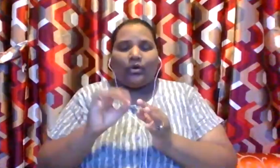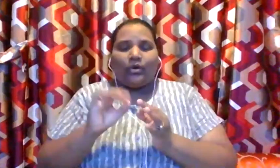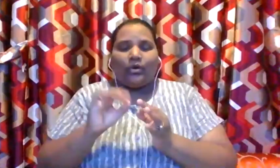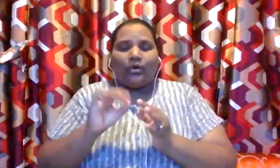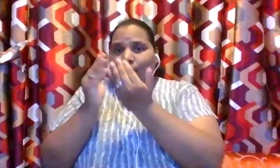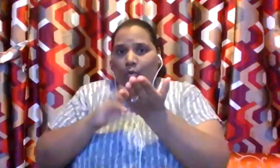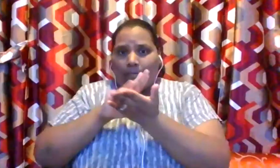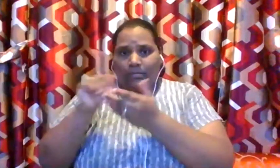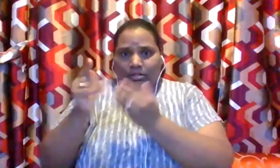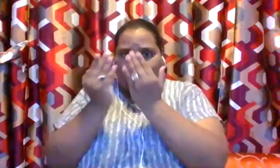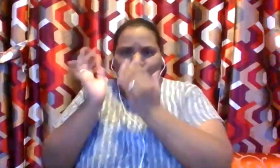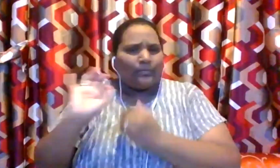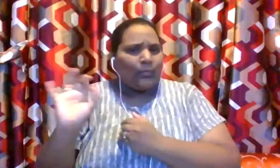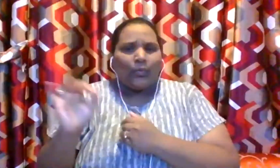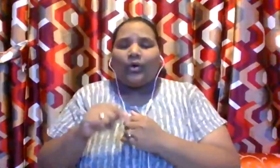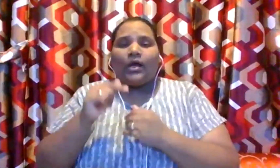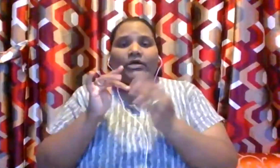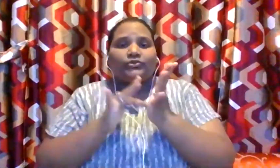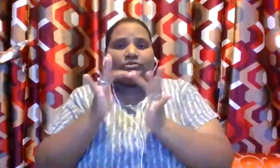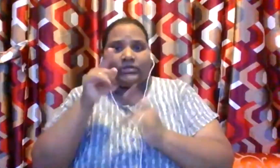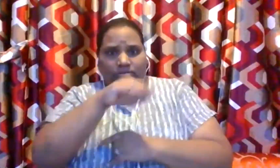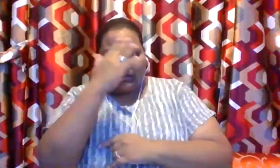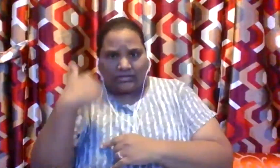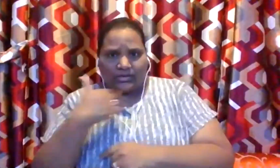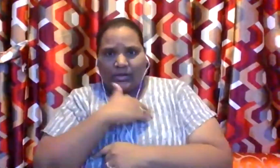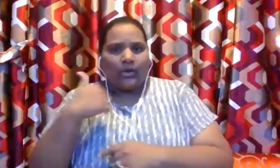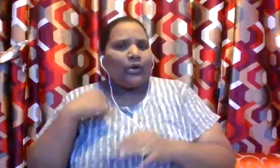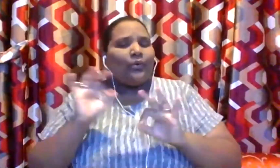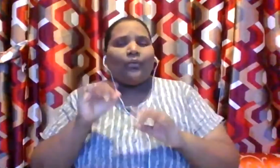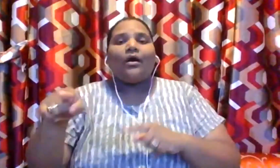all teachers who taught love. Love was their religion.